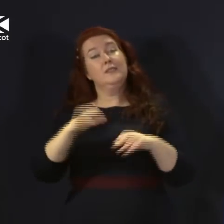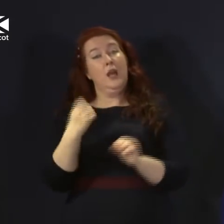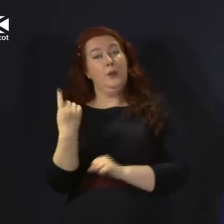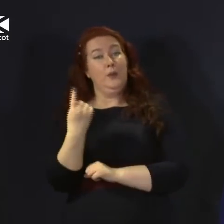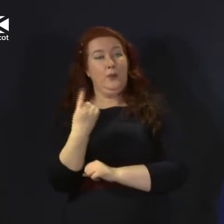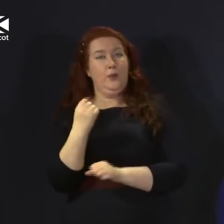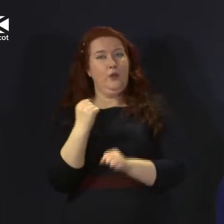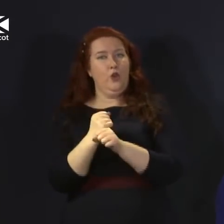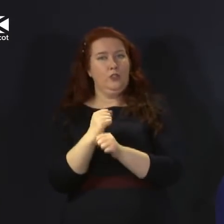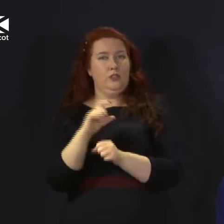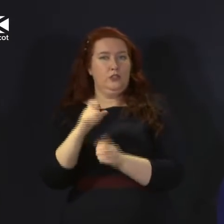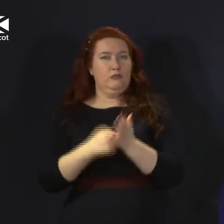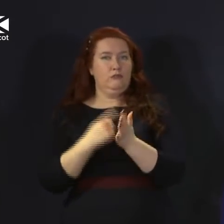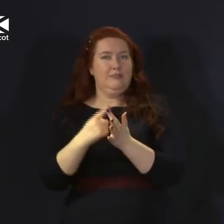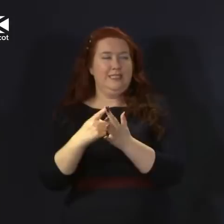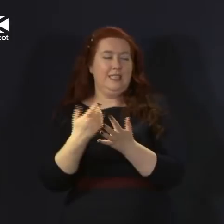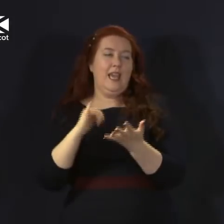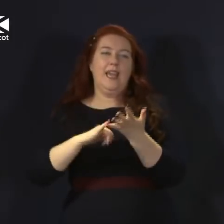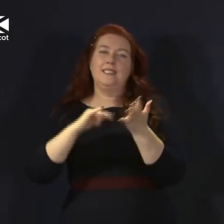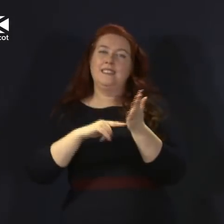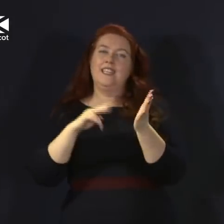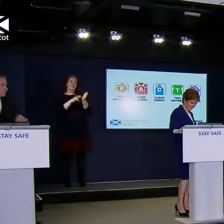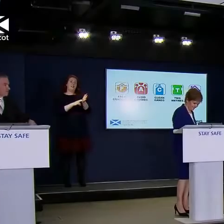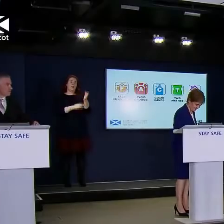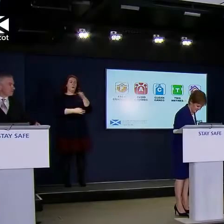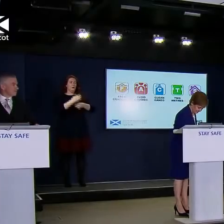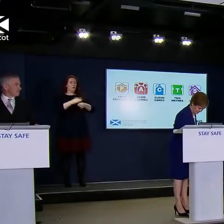with Gordon Cree from STV.